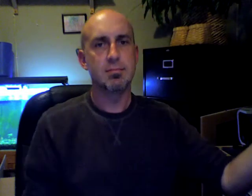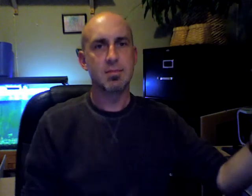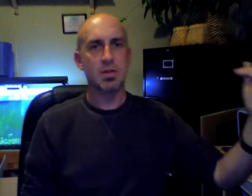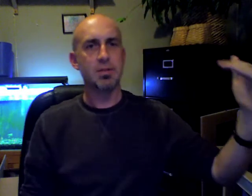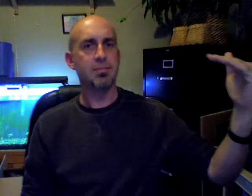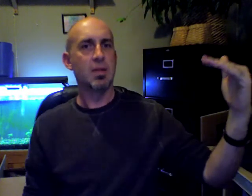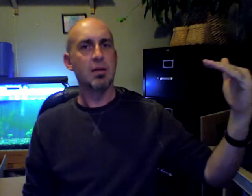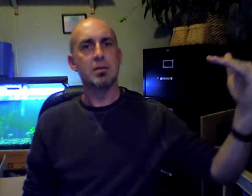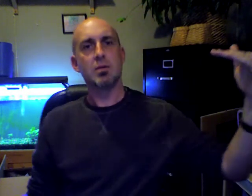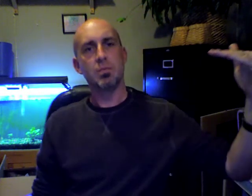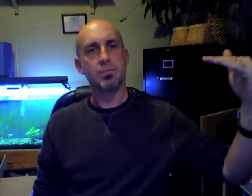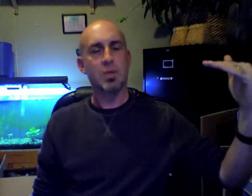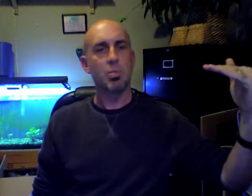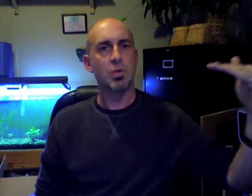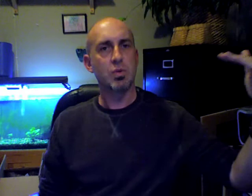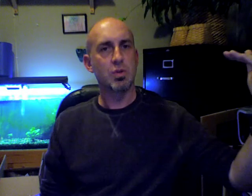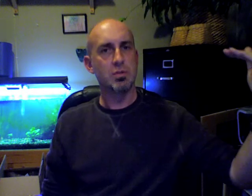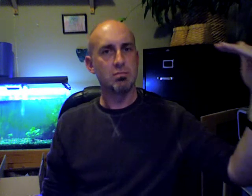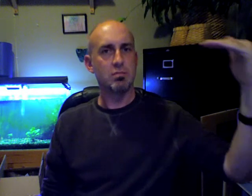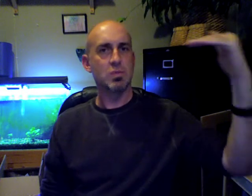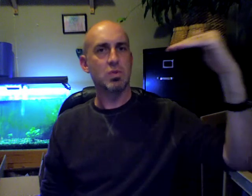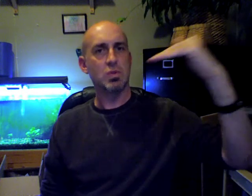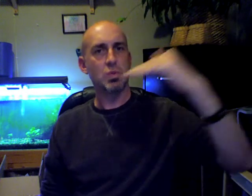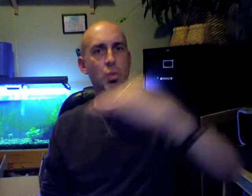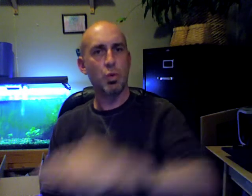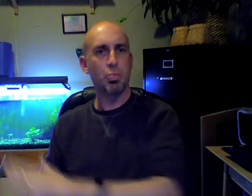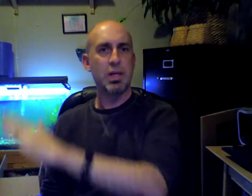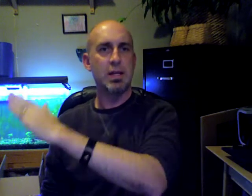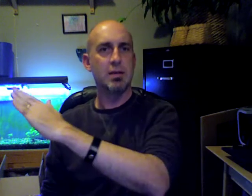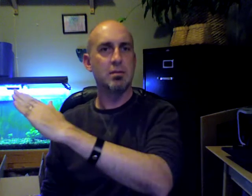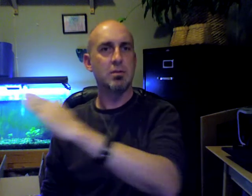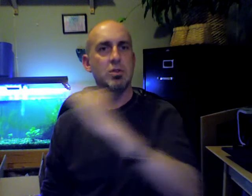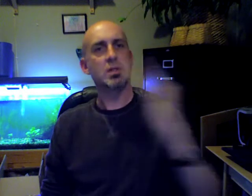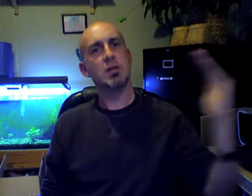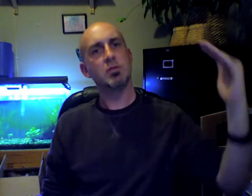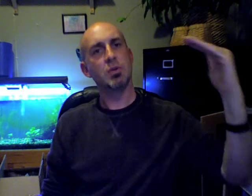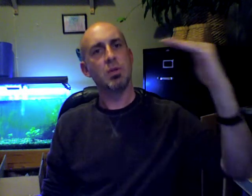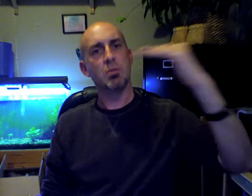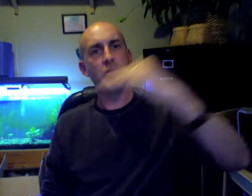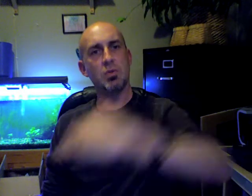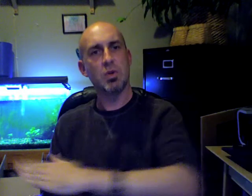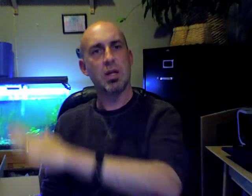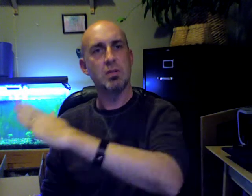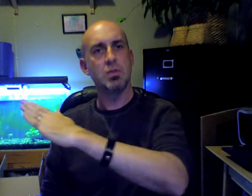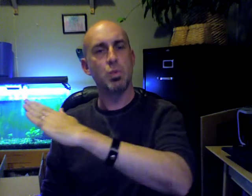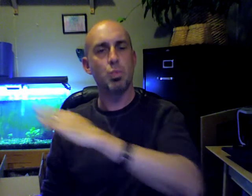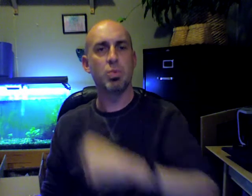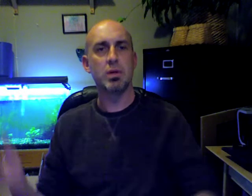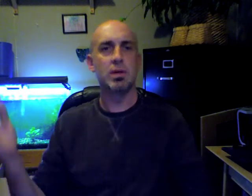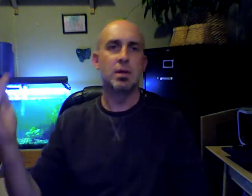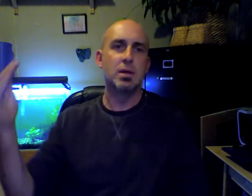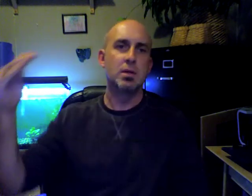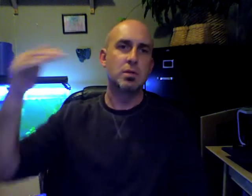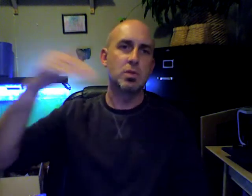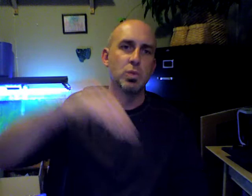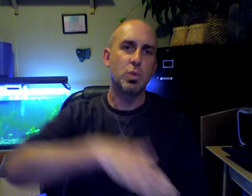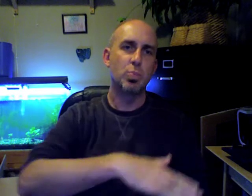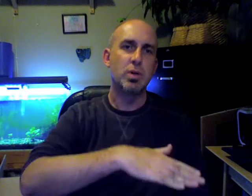Sorry. So a bird could swoop in. You're just kind of showing the motion with your hand. Swoop. Swoop.